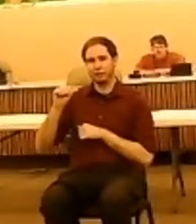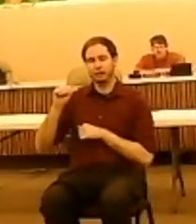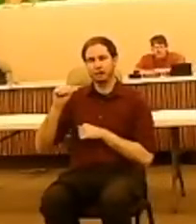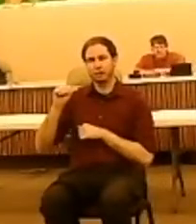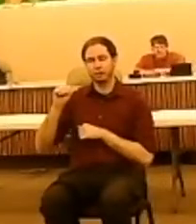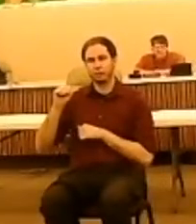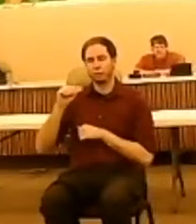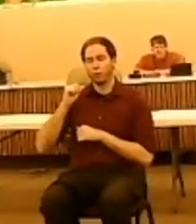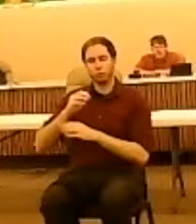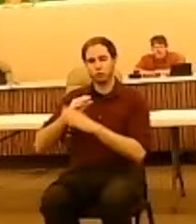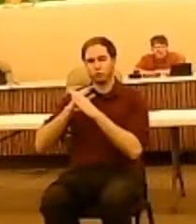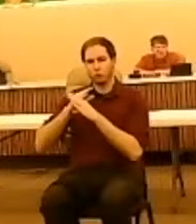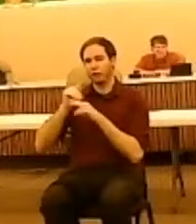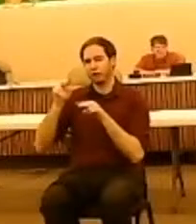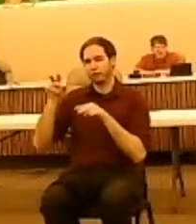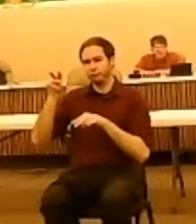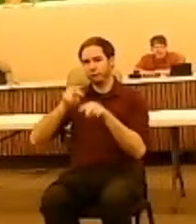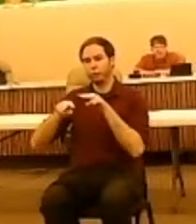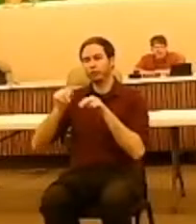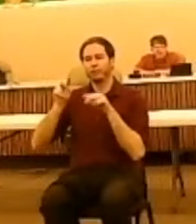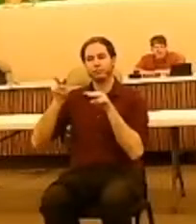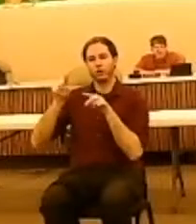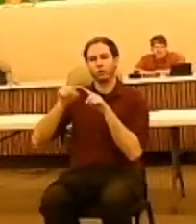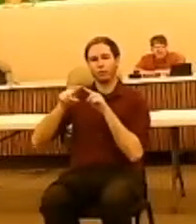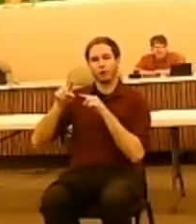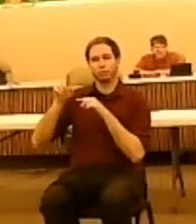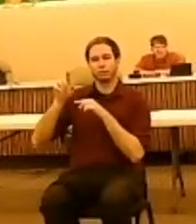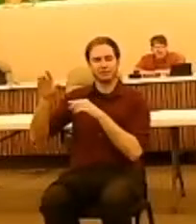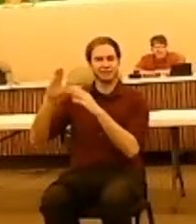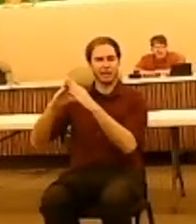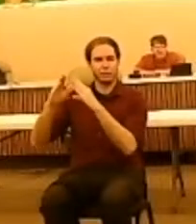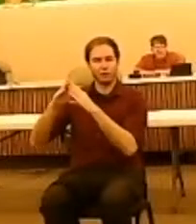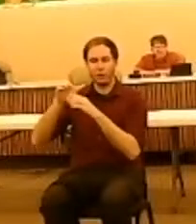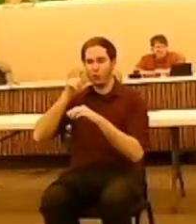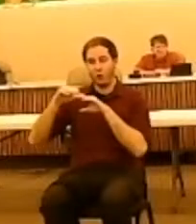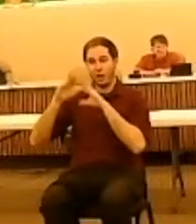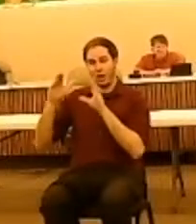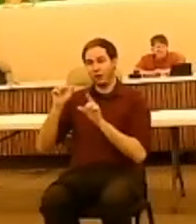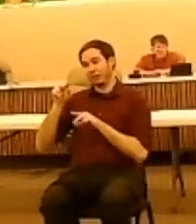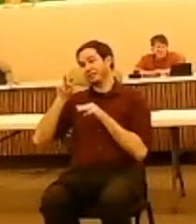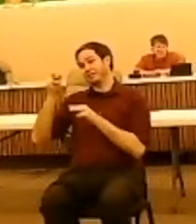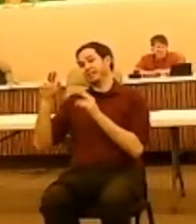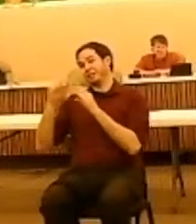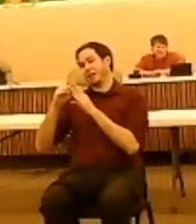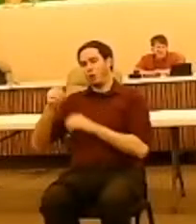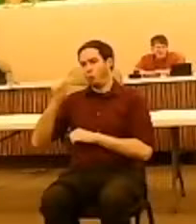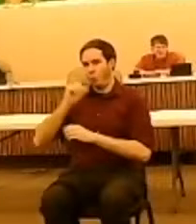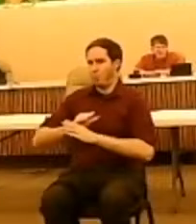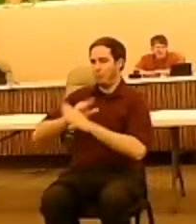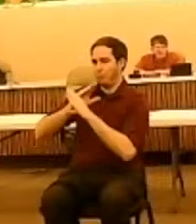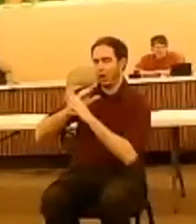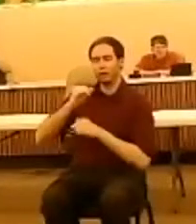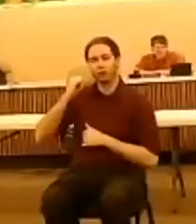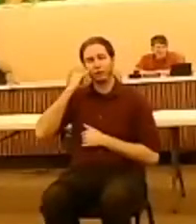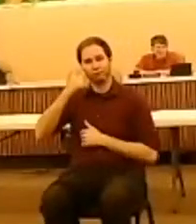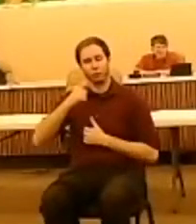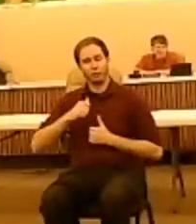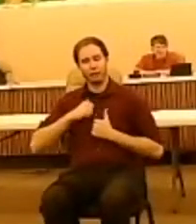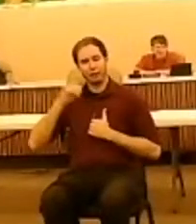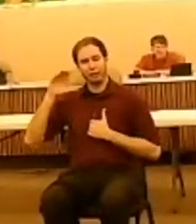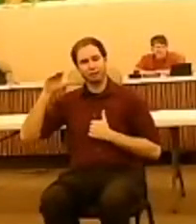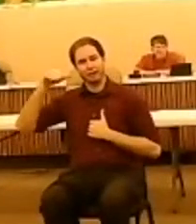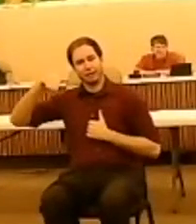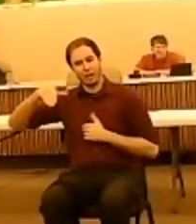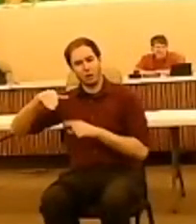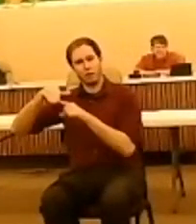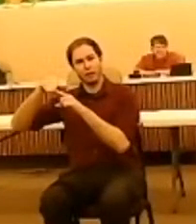not obstruct the view of downtown for any houses that currently have it. So again, as you're down the hill,